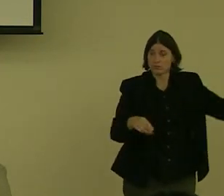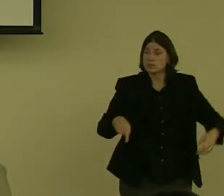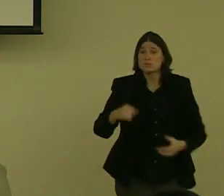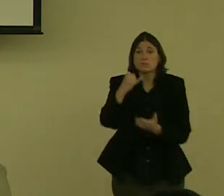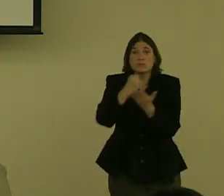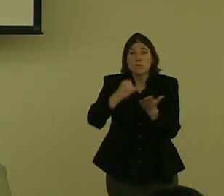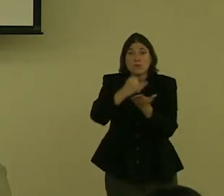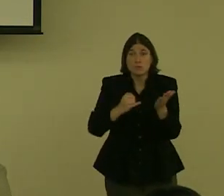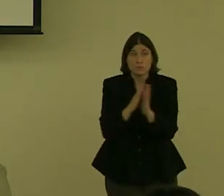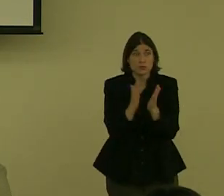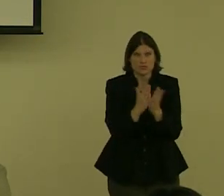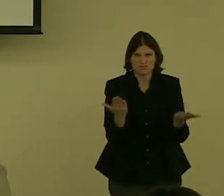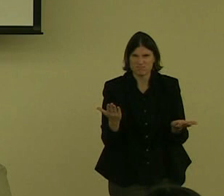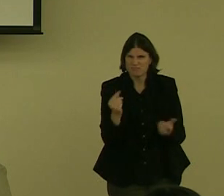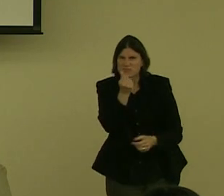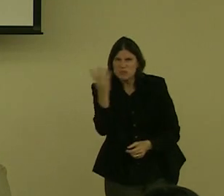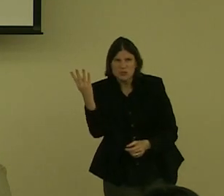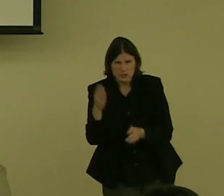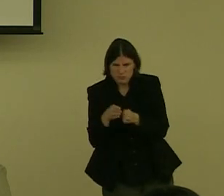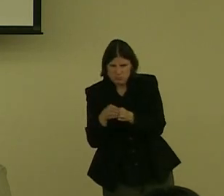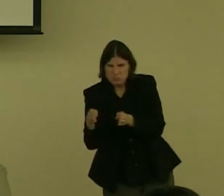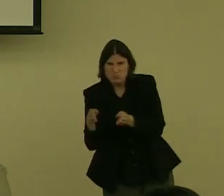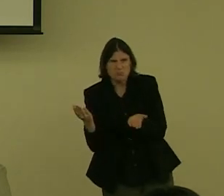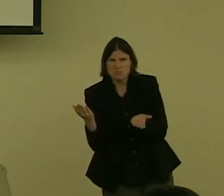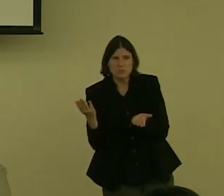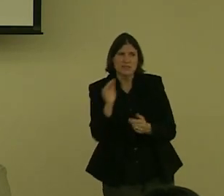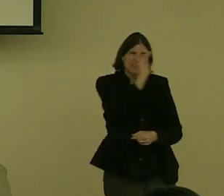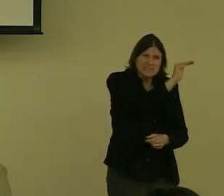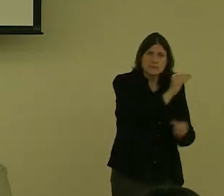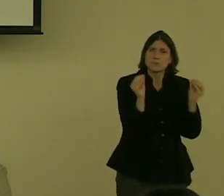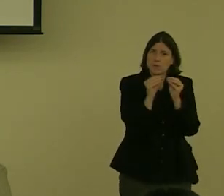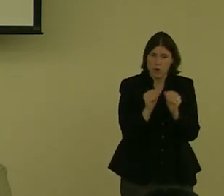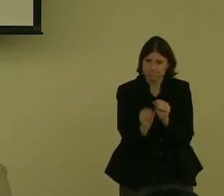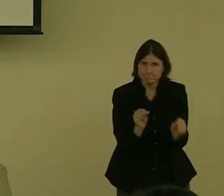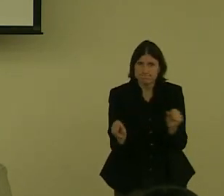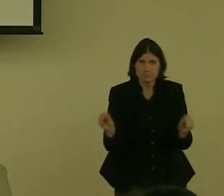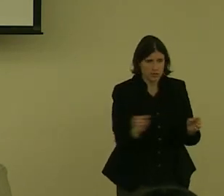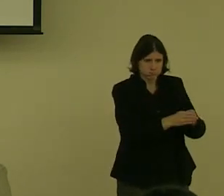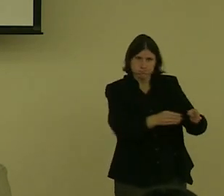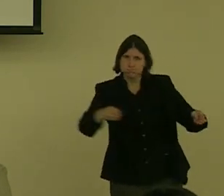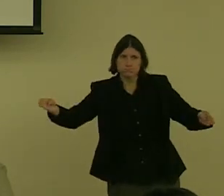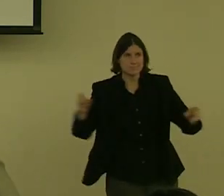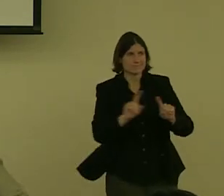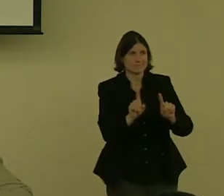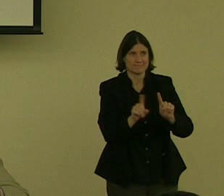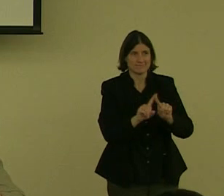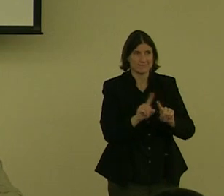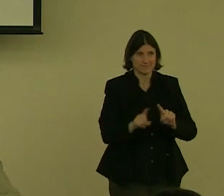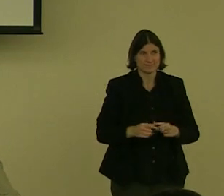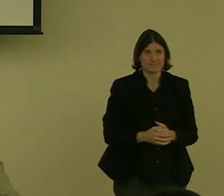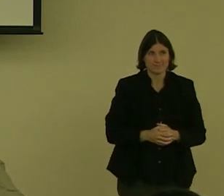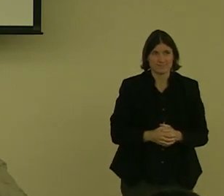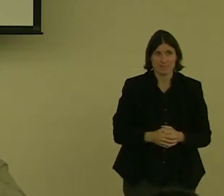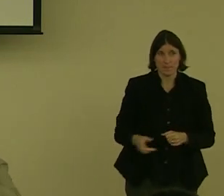digital comics, when they were still kind of an electronic pull list. And they had columns, and they asked me to write a column